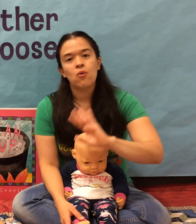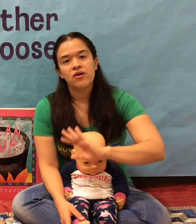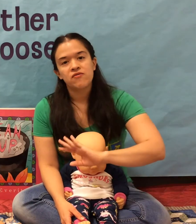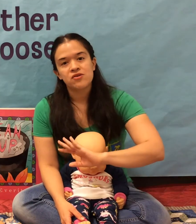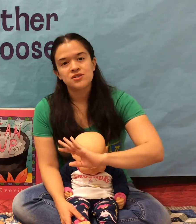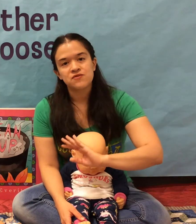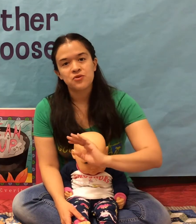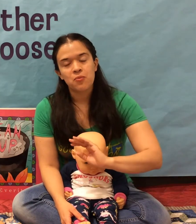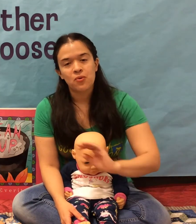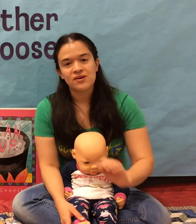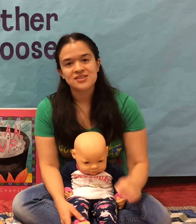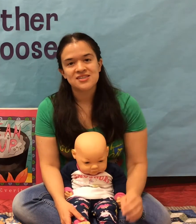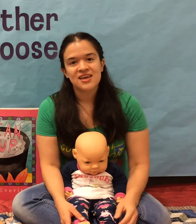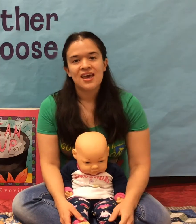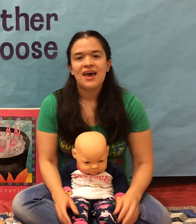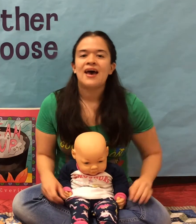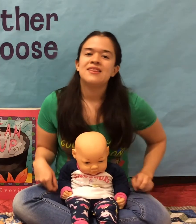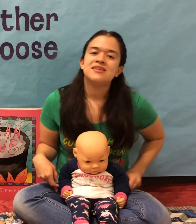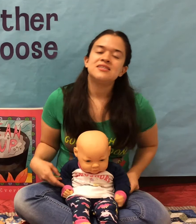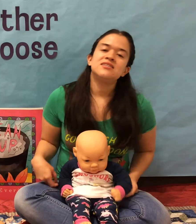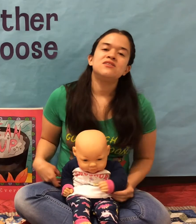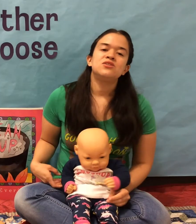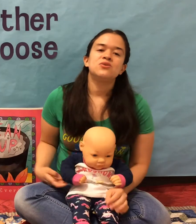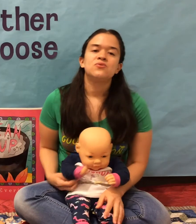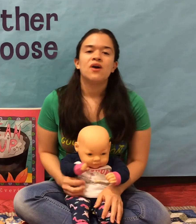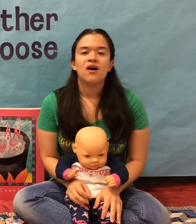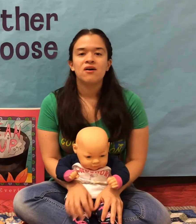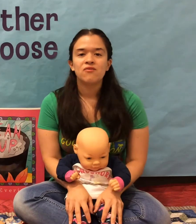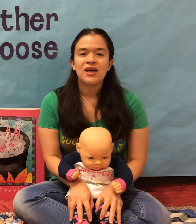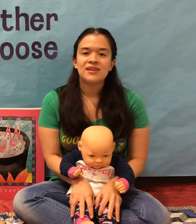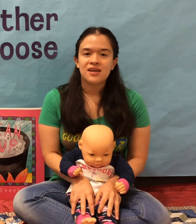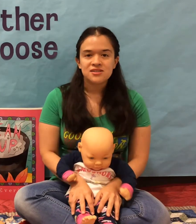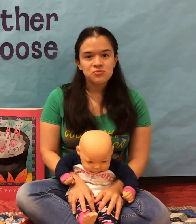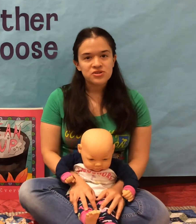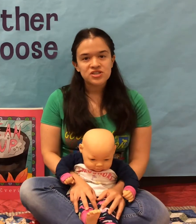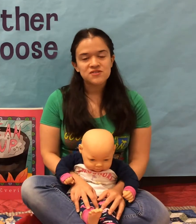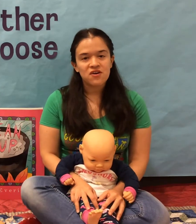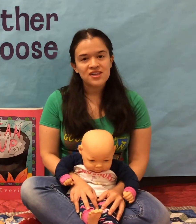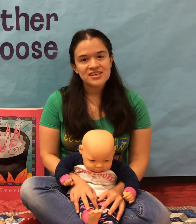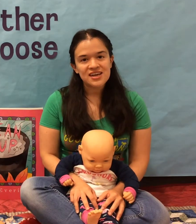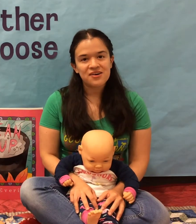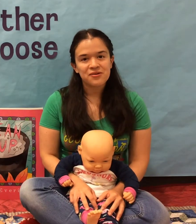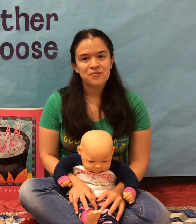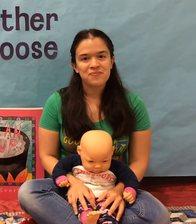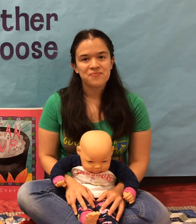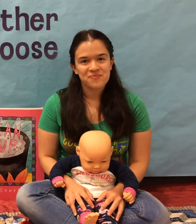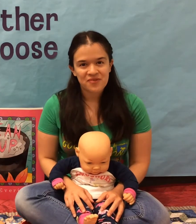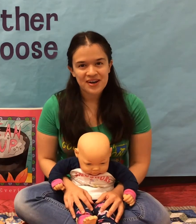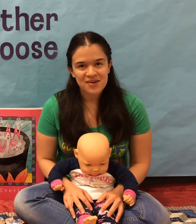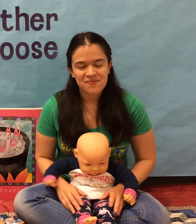one verse for the boys, and this is to the tune of London Bridge is Falling Down. Ready?